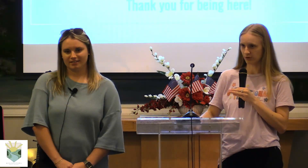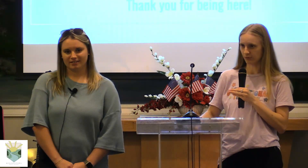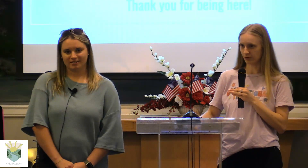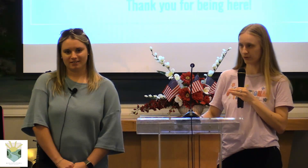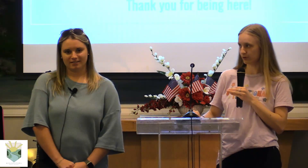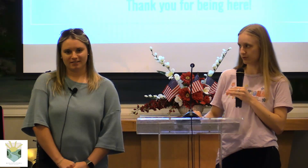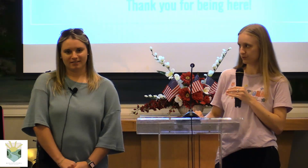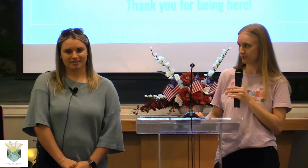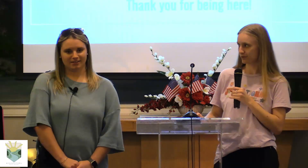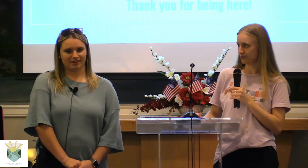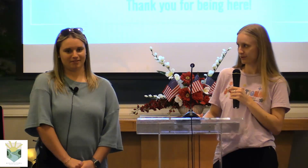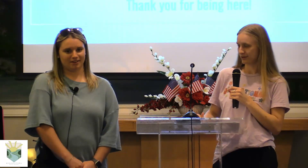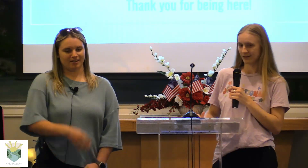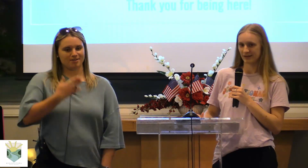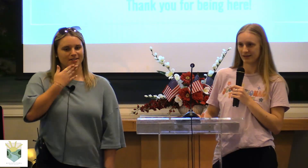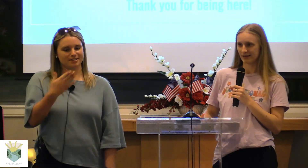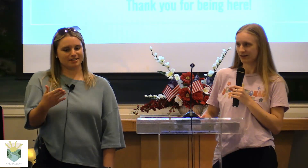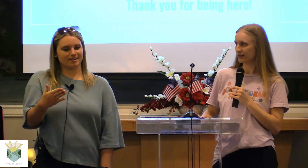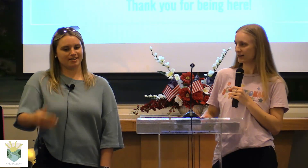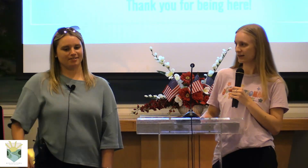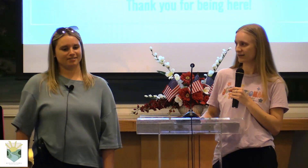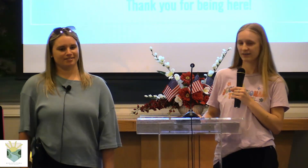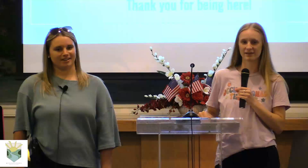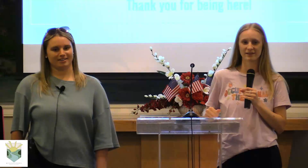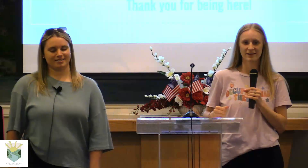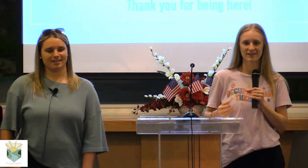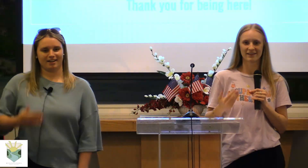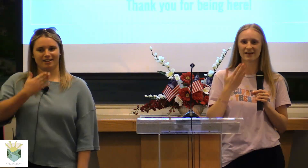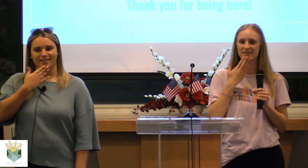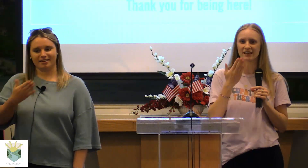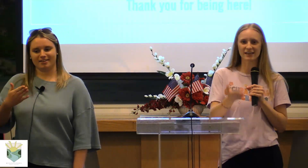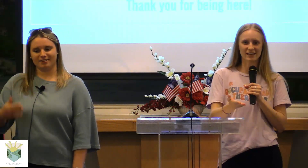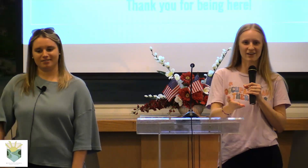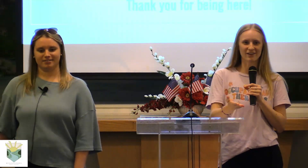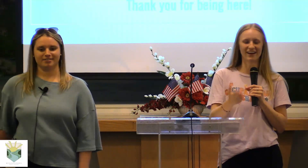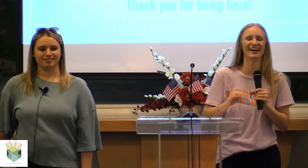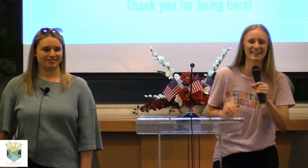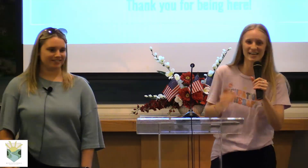Well, cool. That's all I've got. Oh, yeah, this is thank you. I didn't say that. Thank you. you. Thanks for